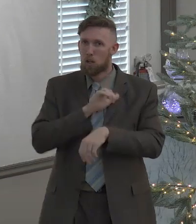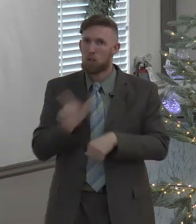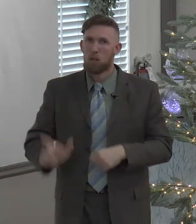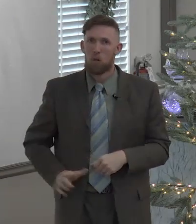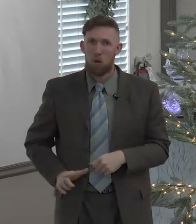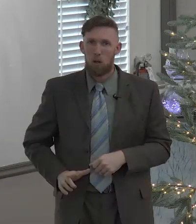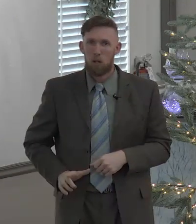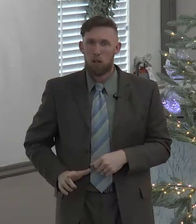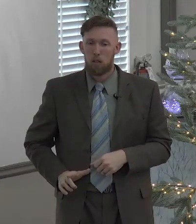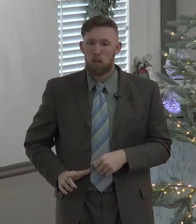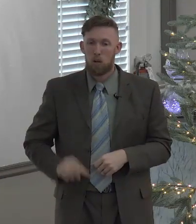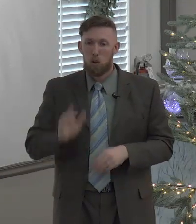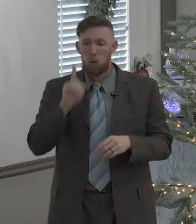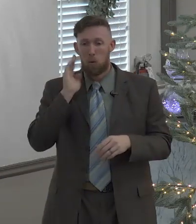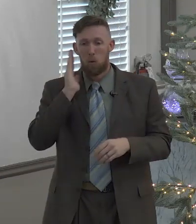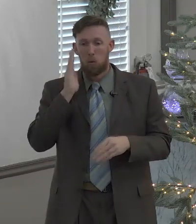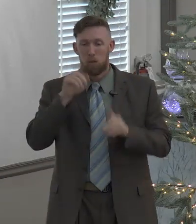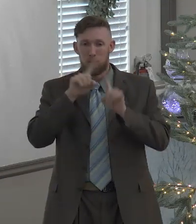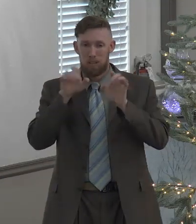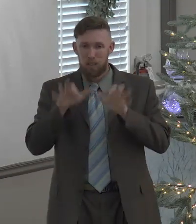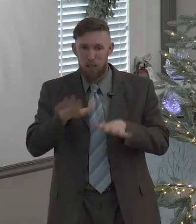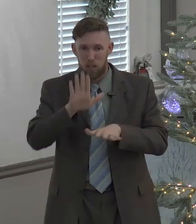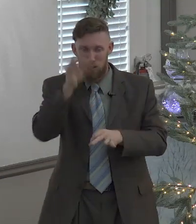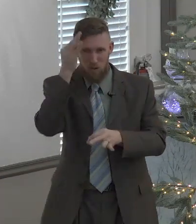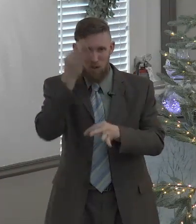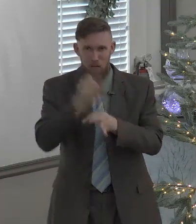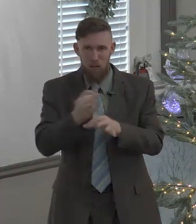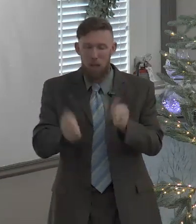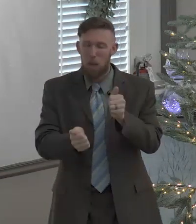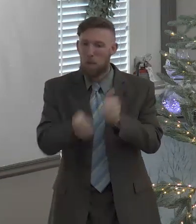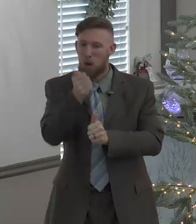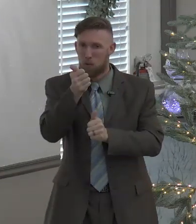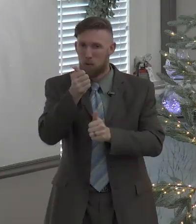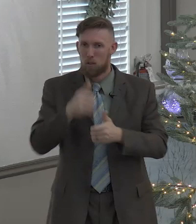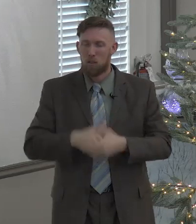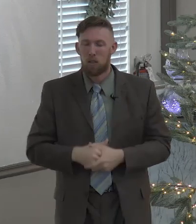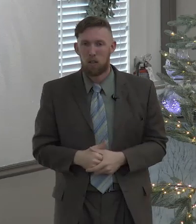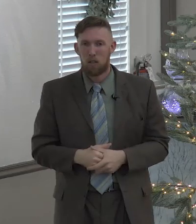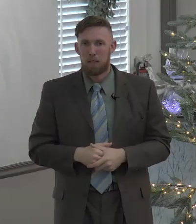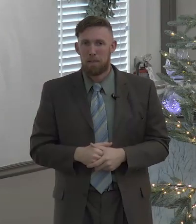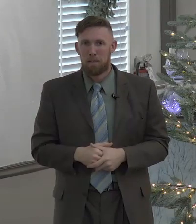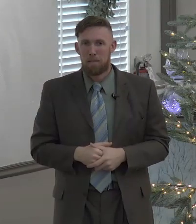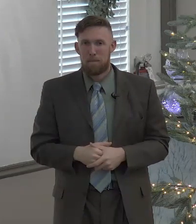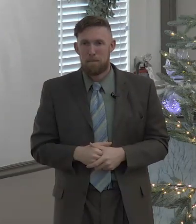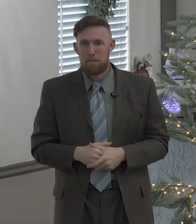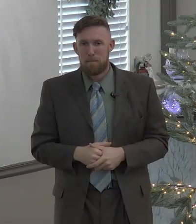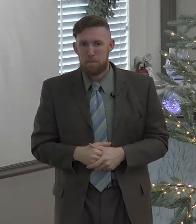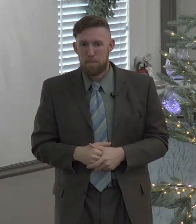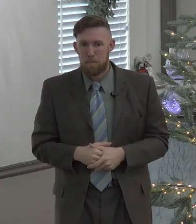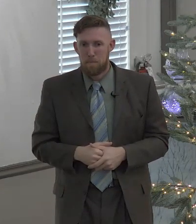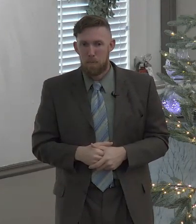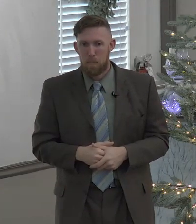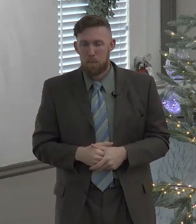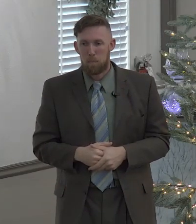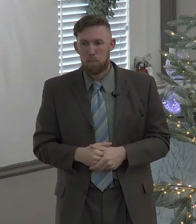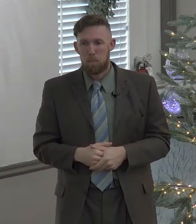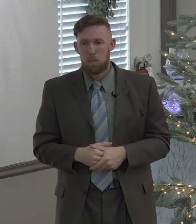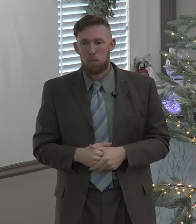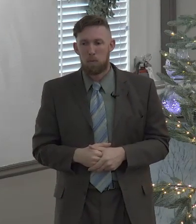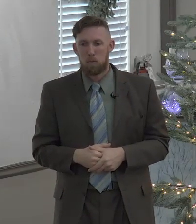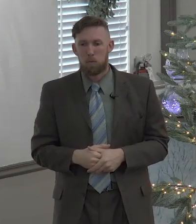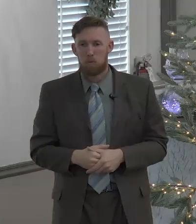Waiting on the Lord is the biggest test your faith will ever have.